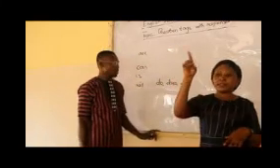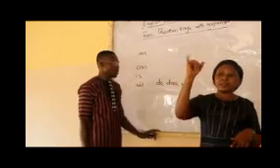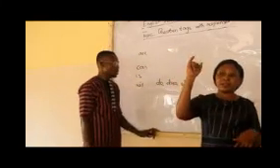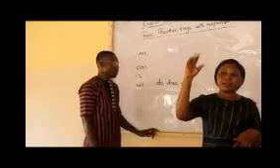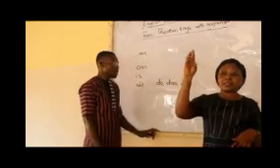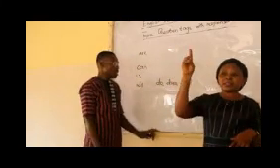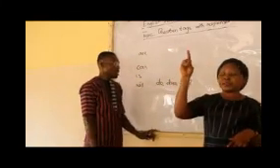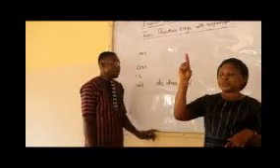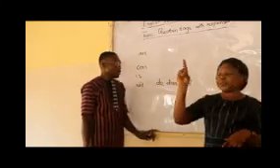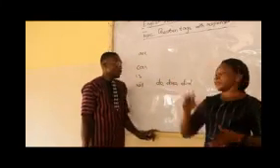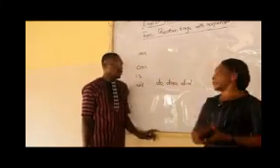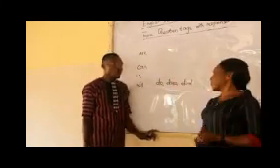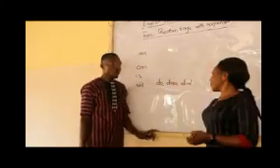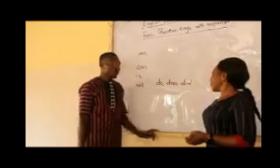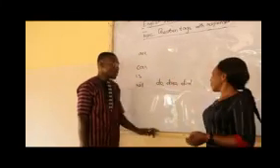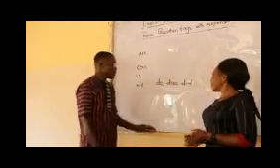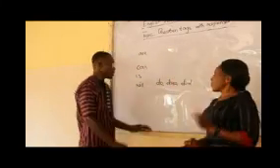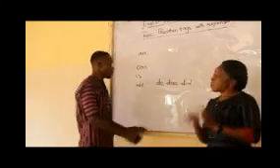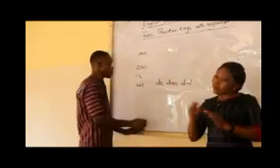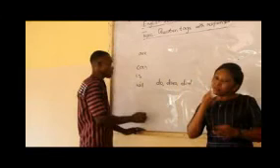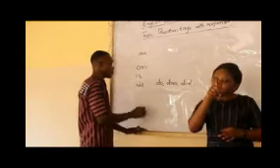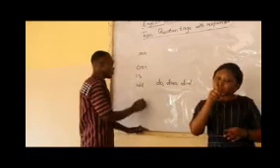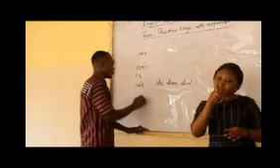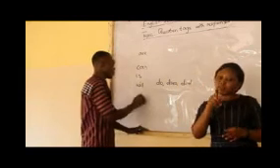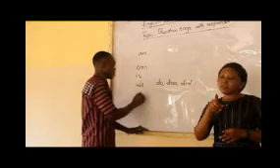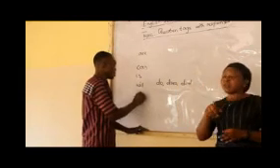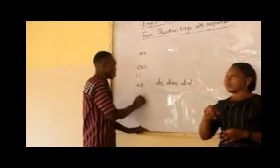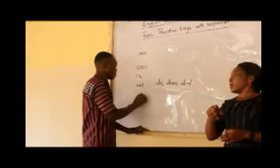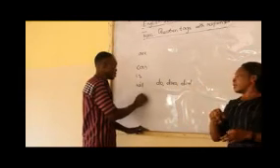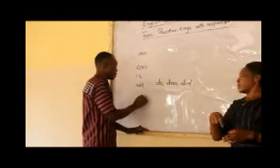See? So if he says